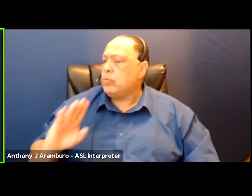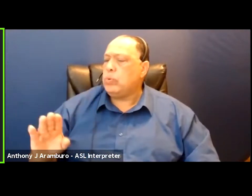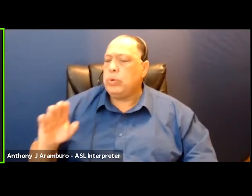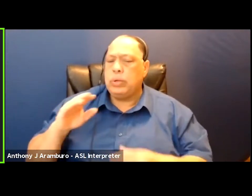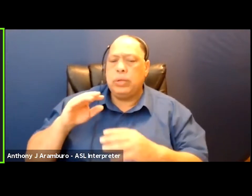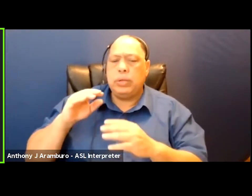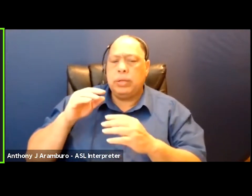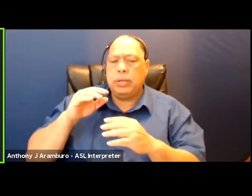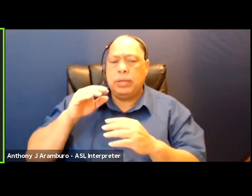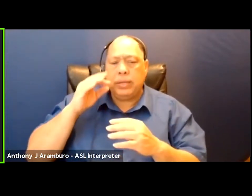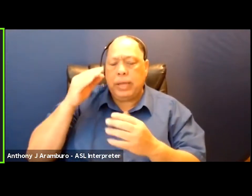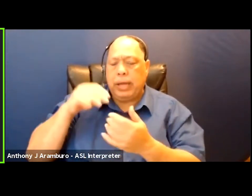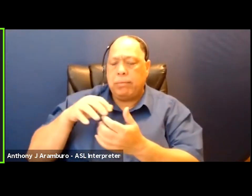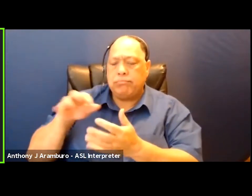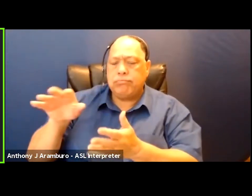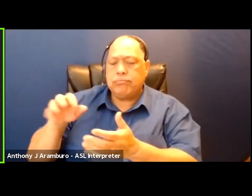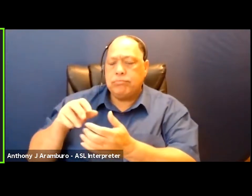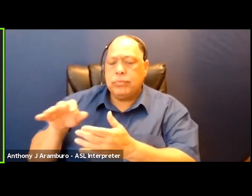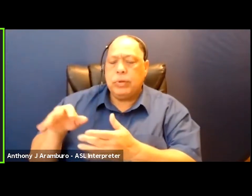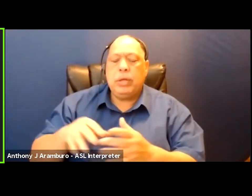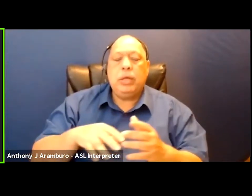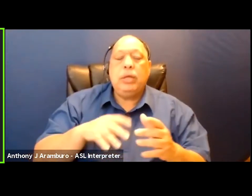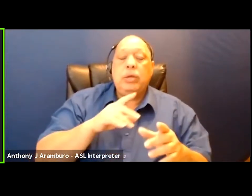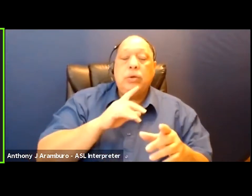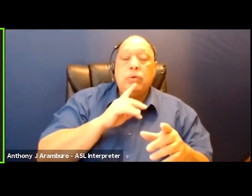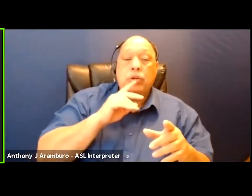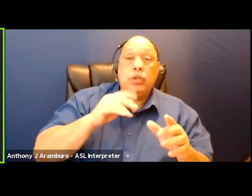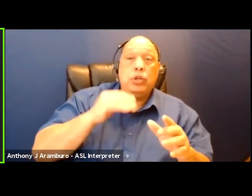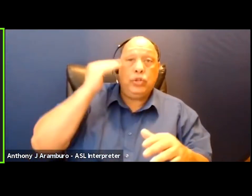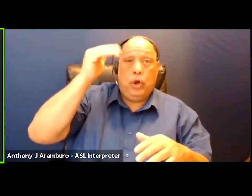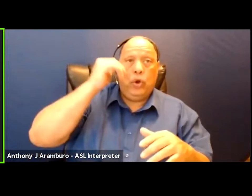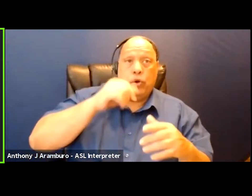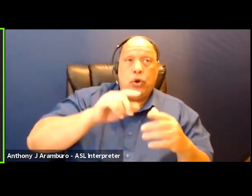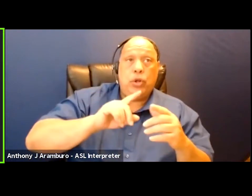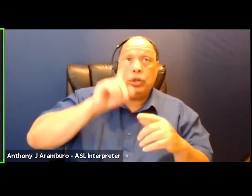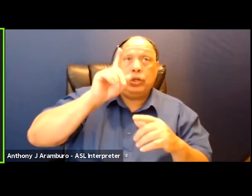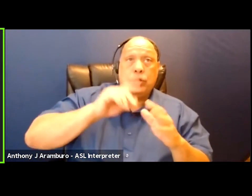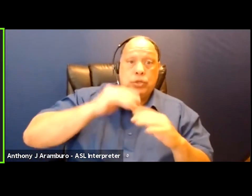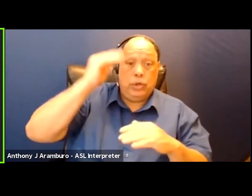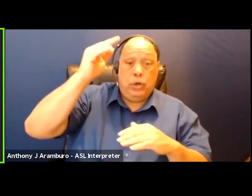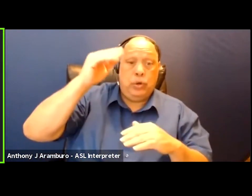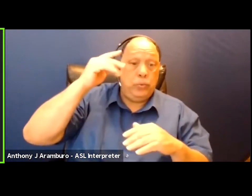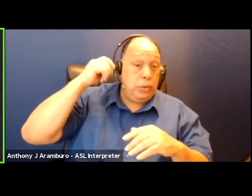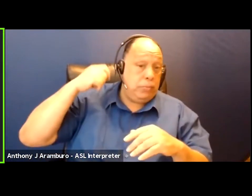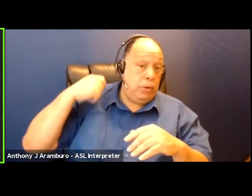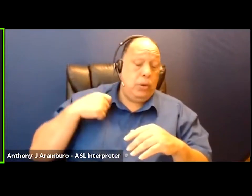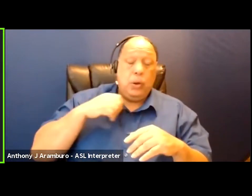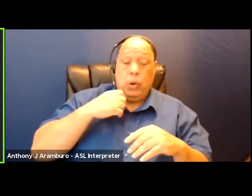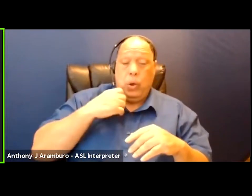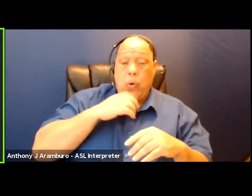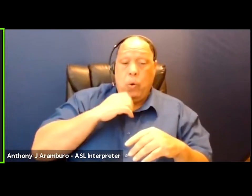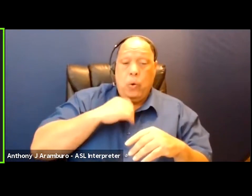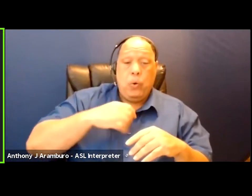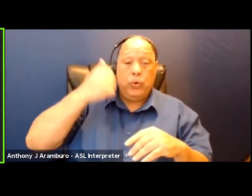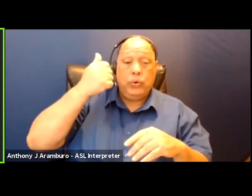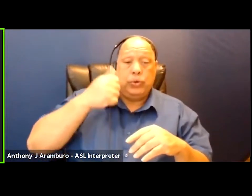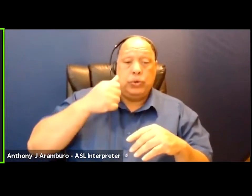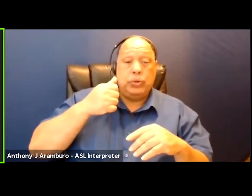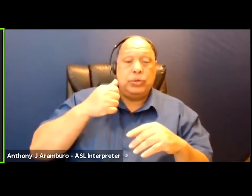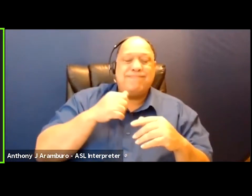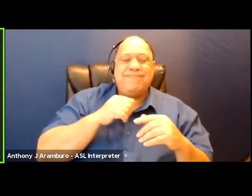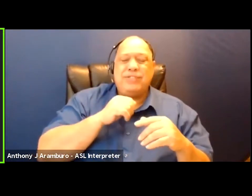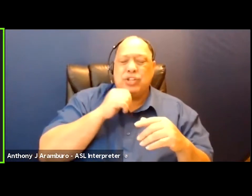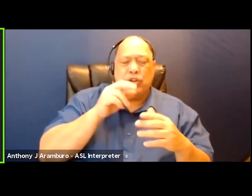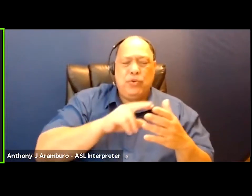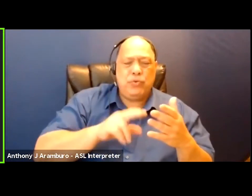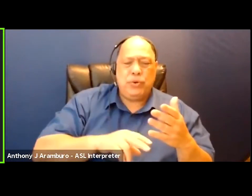It turned out that Joni LaPadula, the tall girl in the corner with the ponytail, who was older as I thought, didn't know how to read very well.